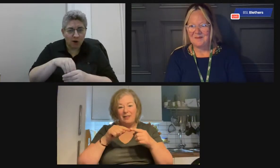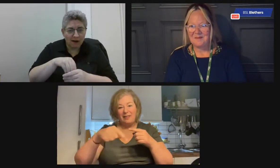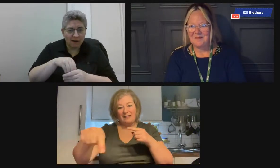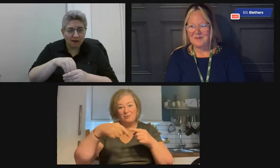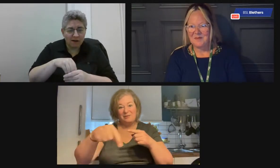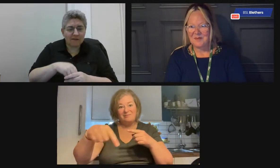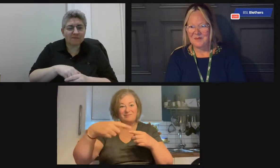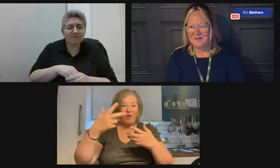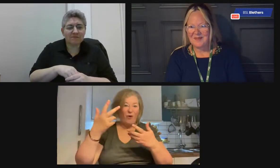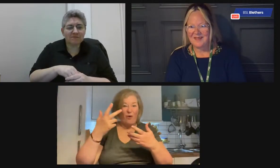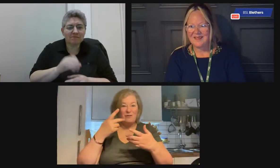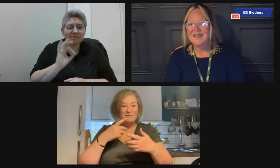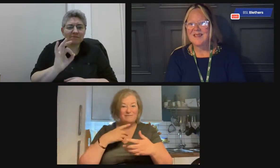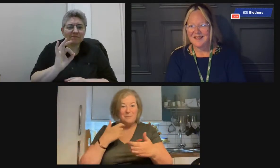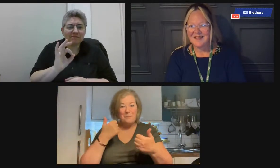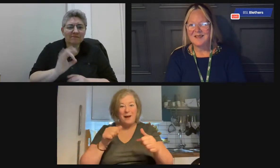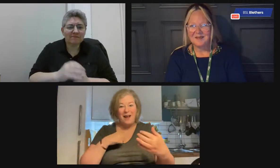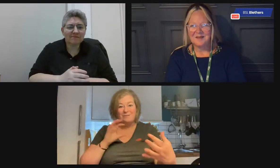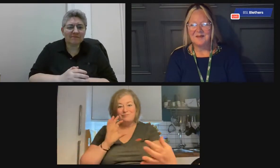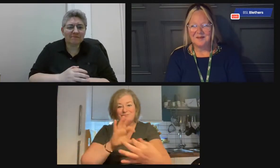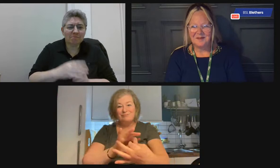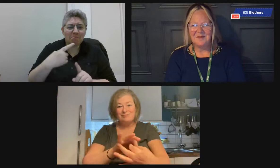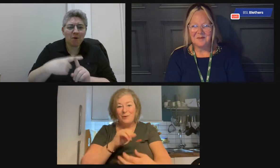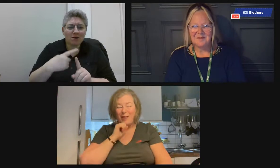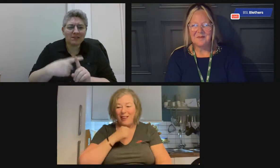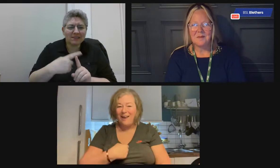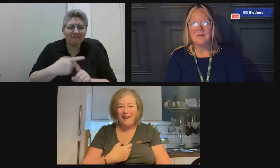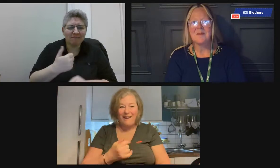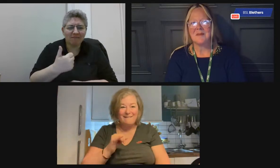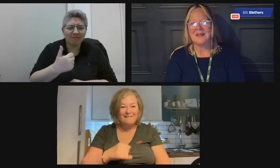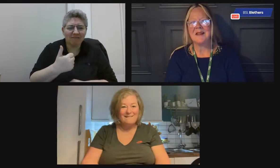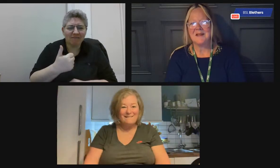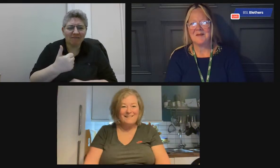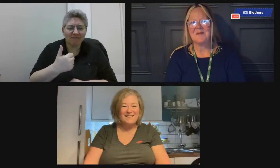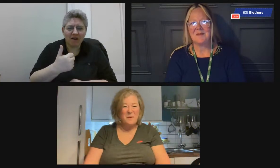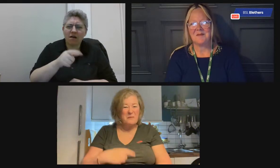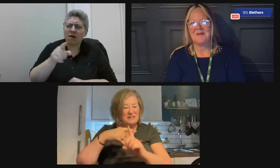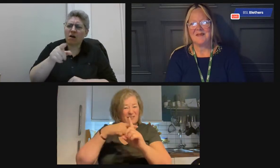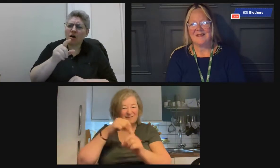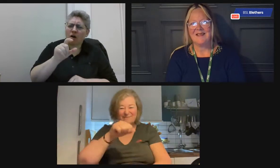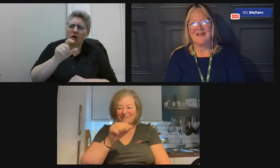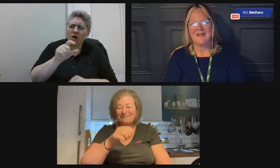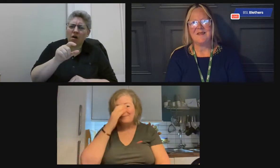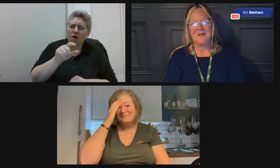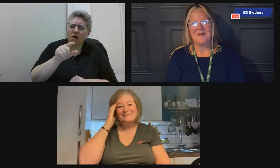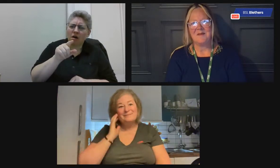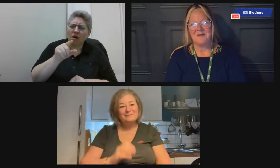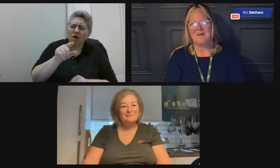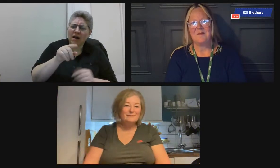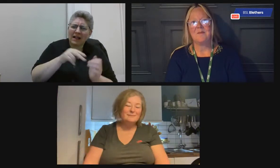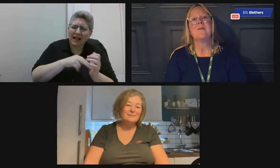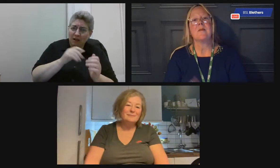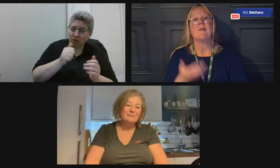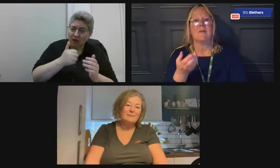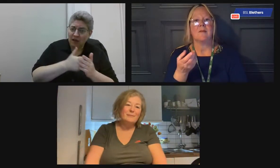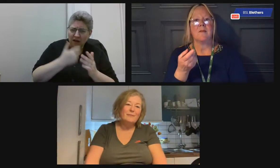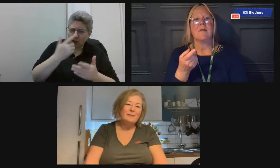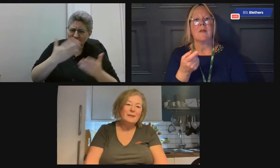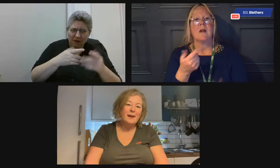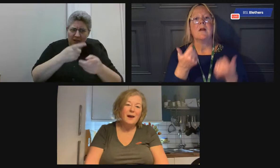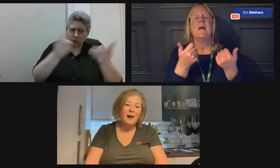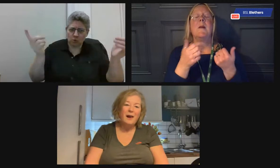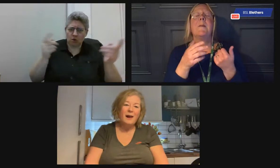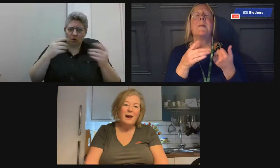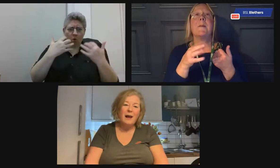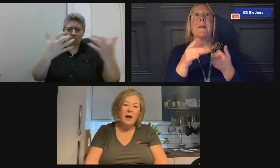finally got on. So I'm hoping to be joining the group. But I'm really awful. I should have joined before. But yeah, this